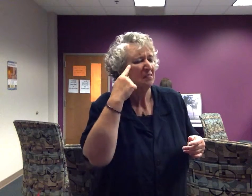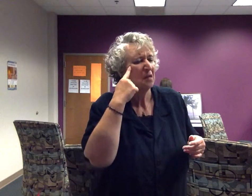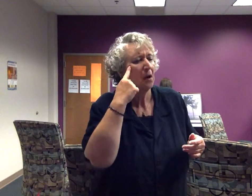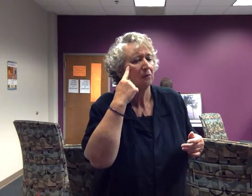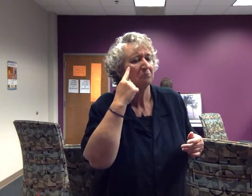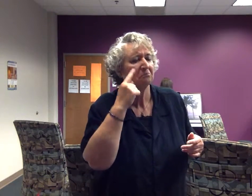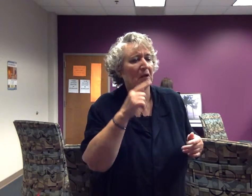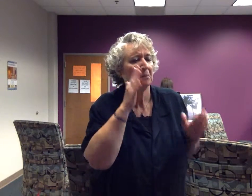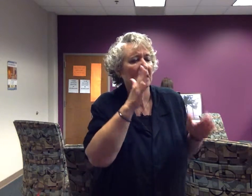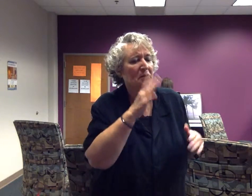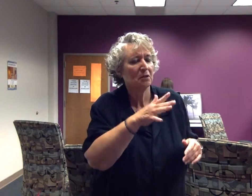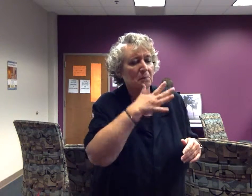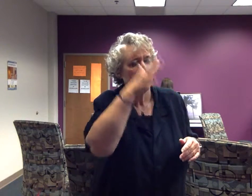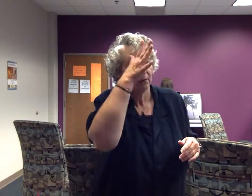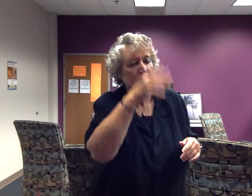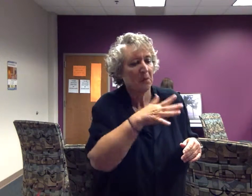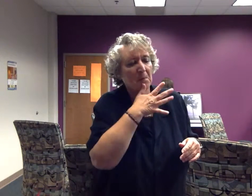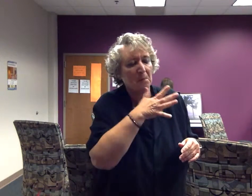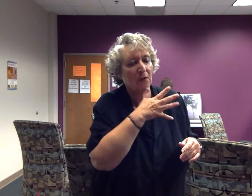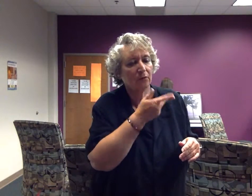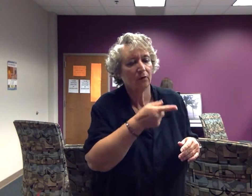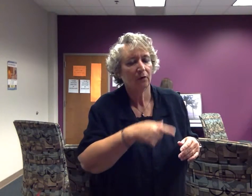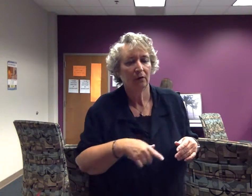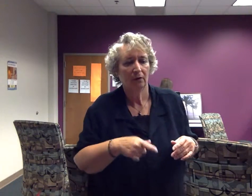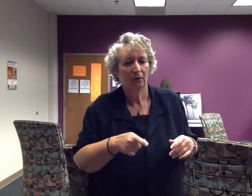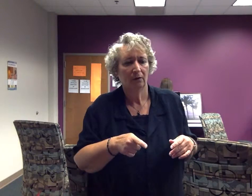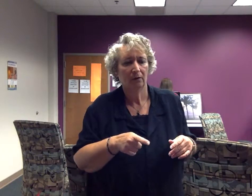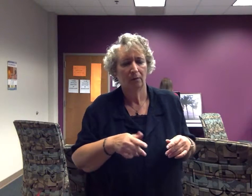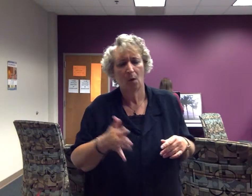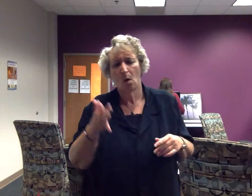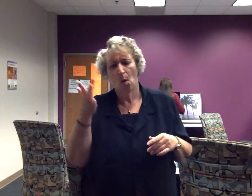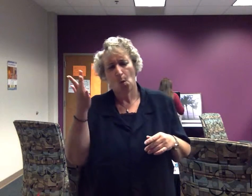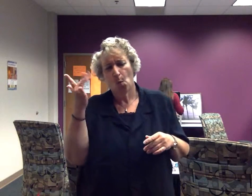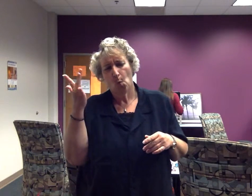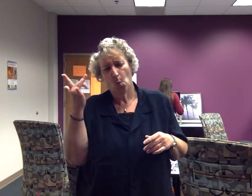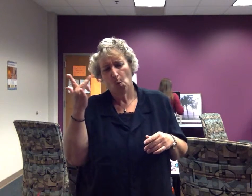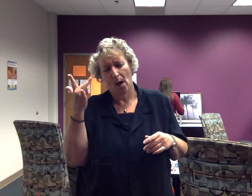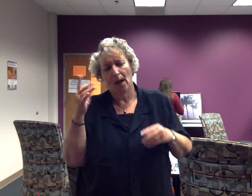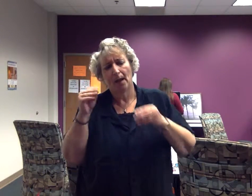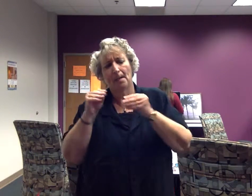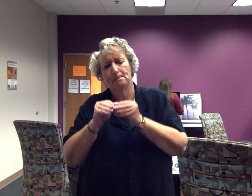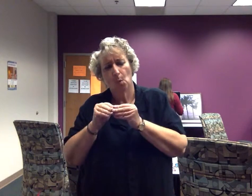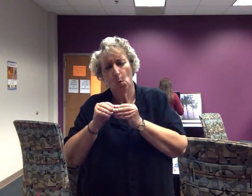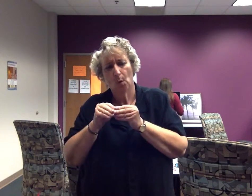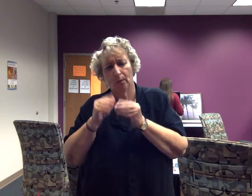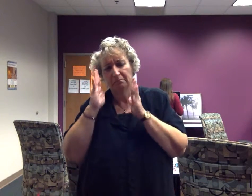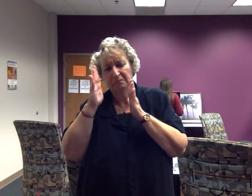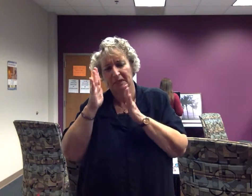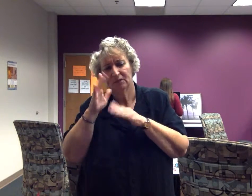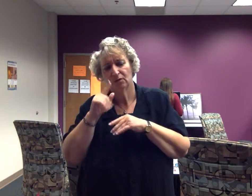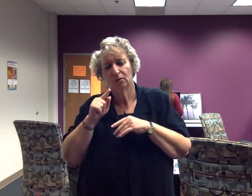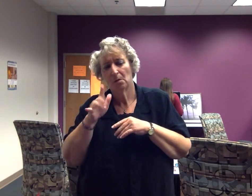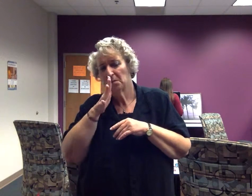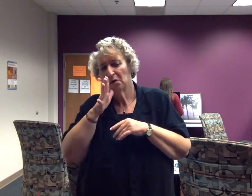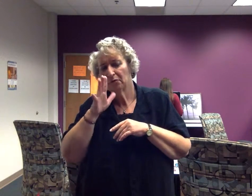voice. Why would they give your mother more weight or more credit than they would give you? Well, because she's actually an adult too, and adults